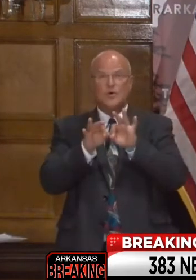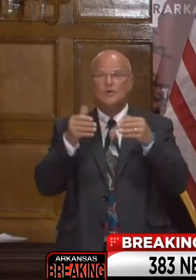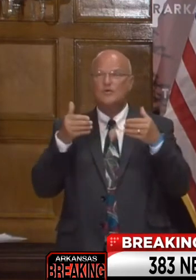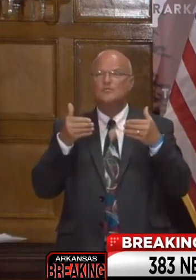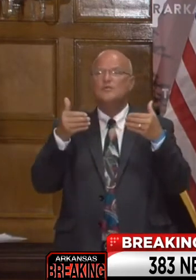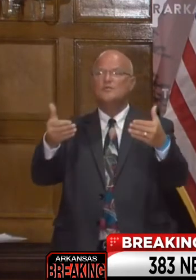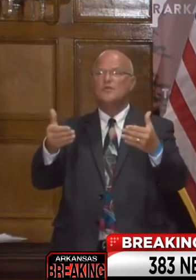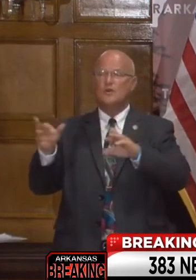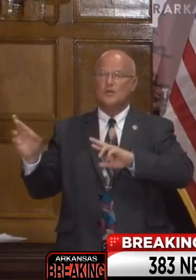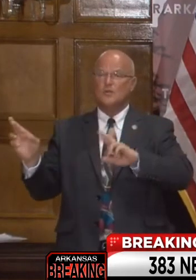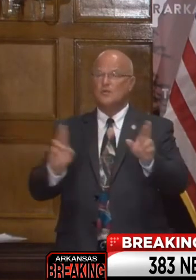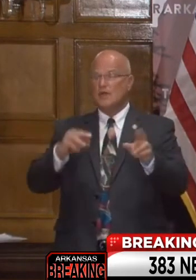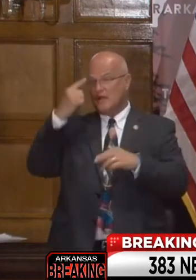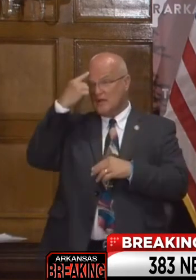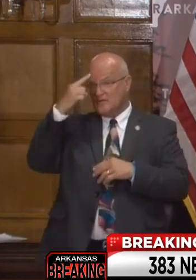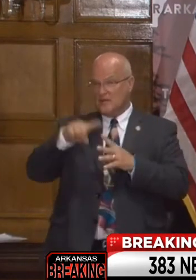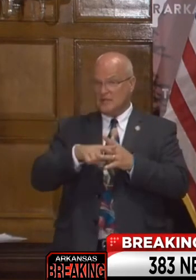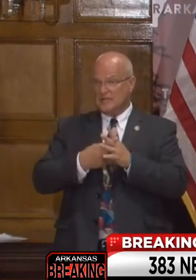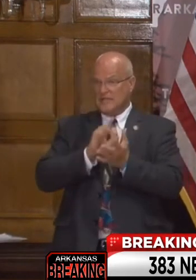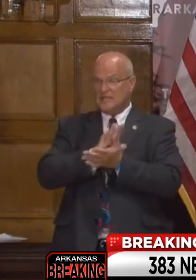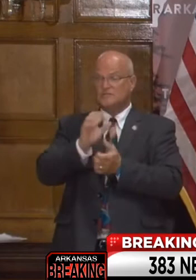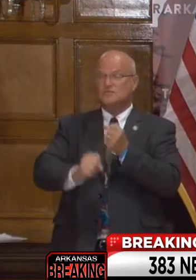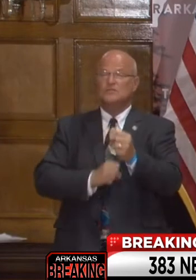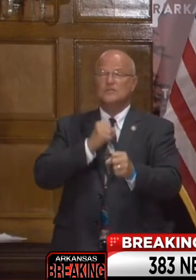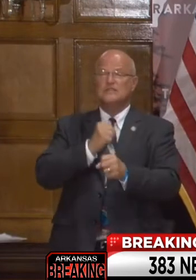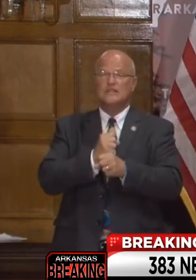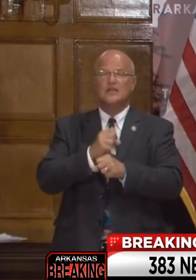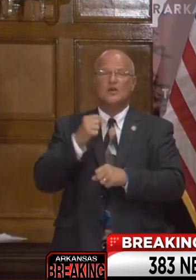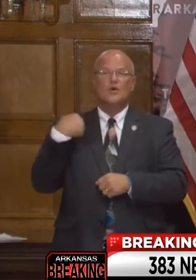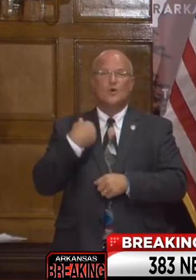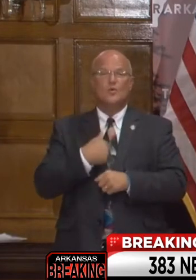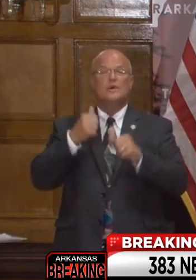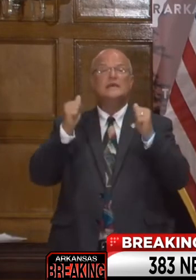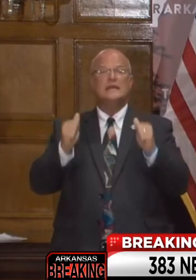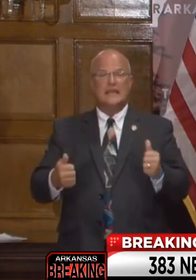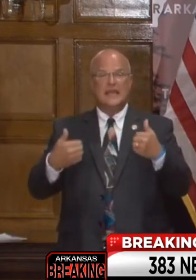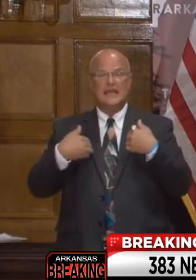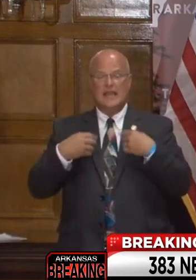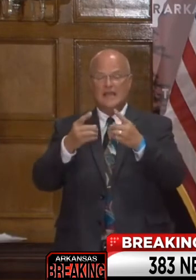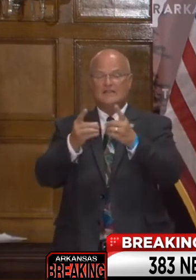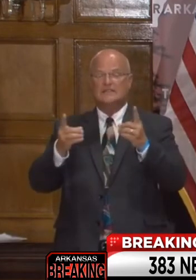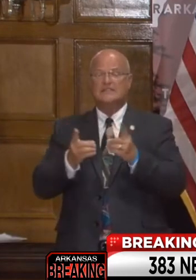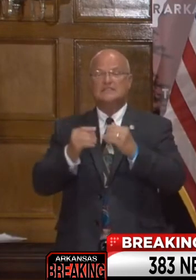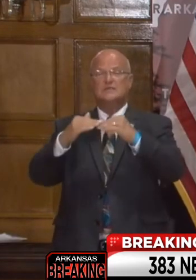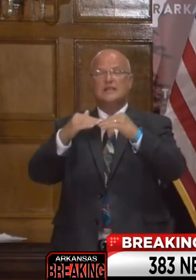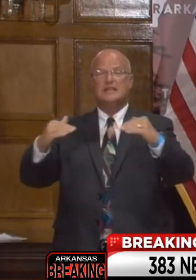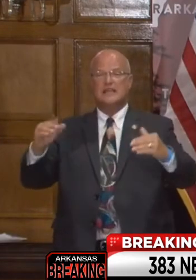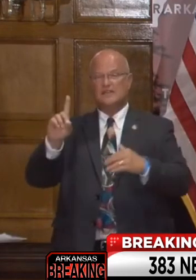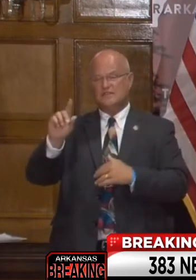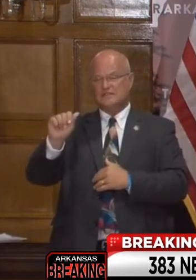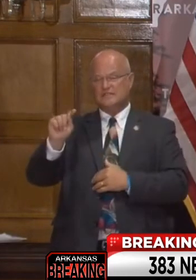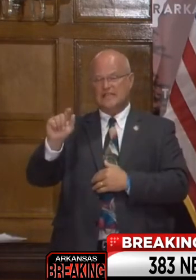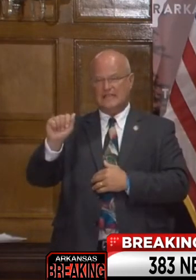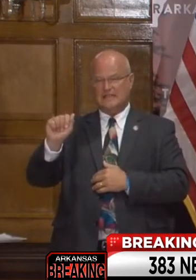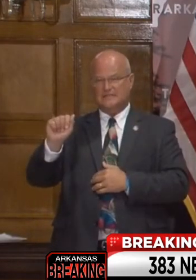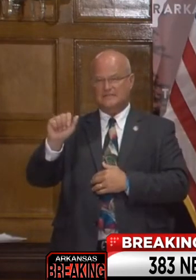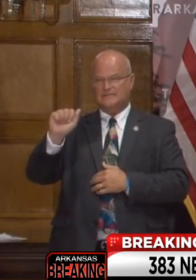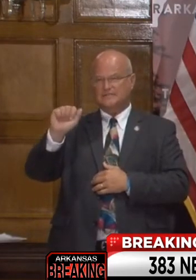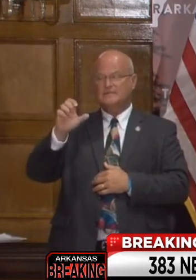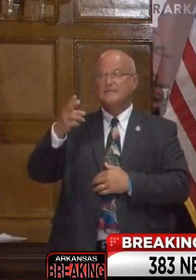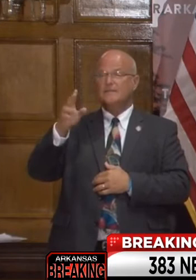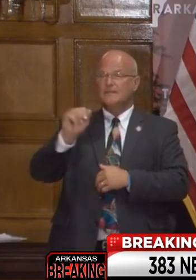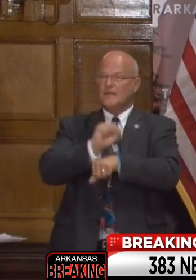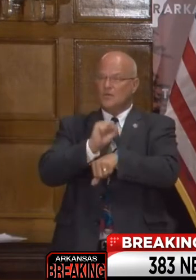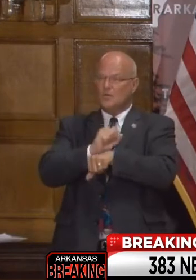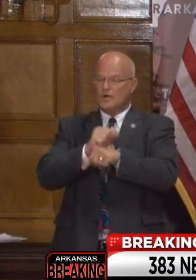forward preparing for the beginning of the school year is so that we can have district level data. ACI is working closely with